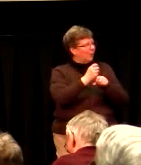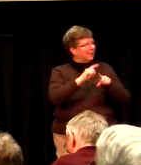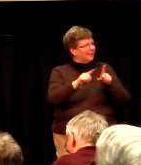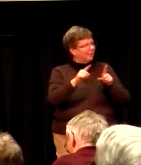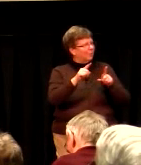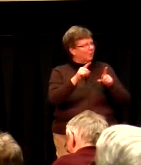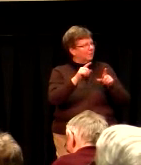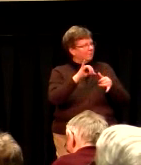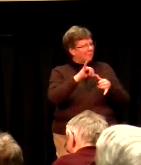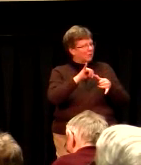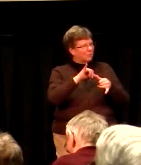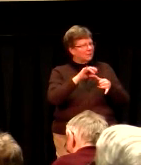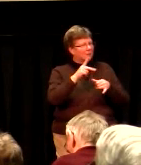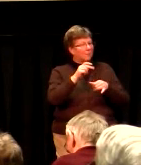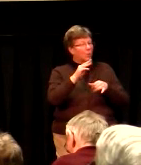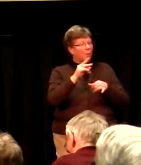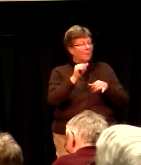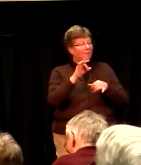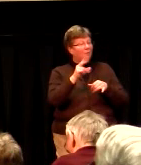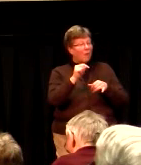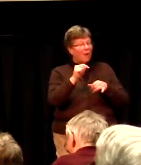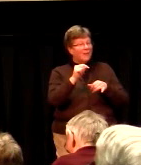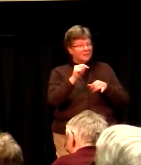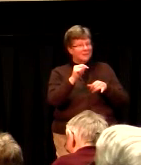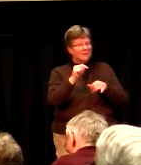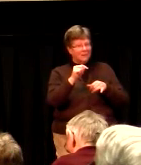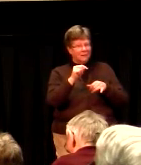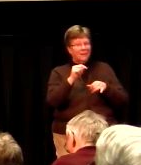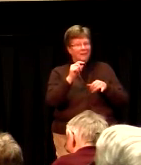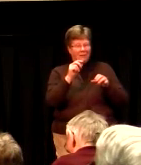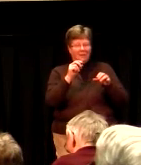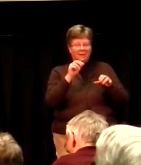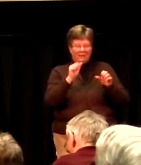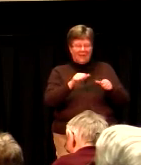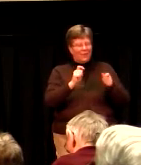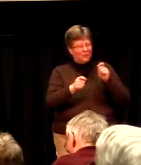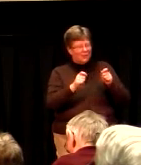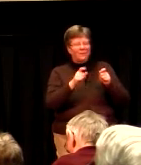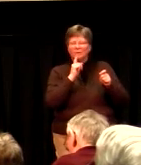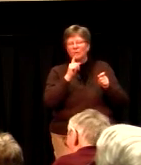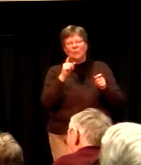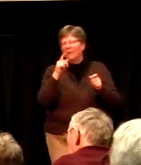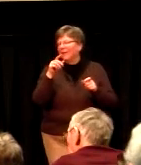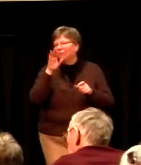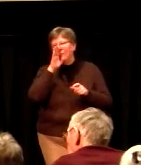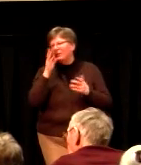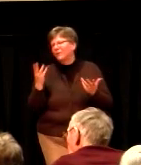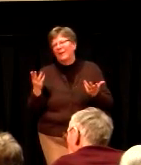your permafrost surface can actually go up and down quite a bit. It's really frustrating.